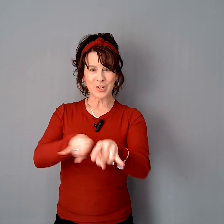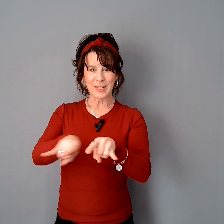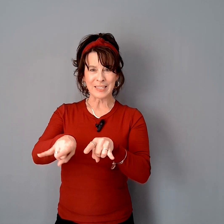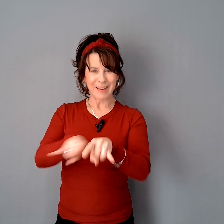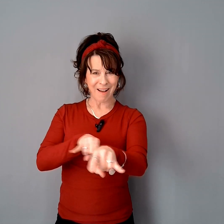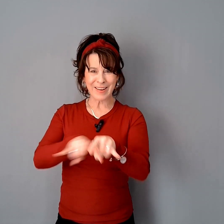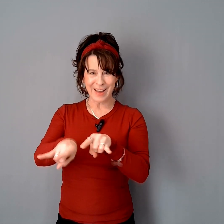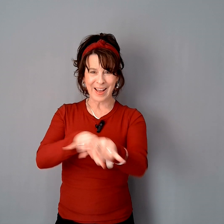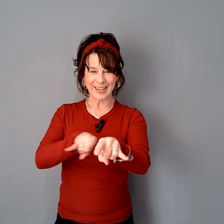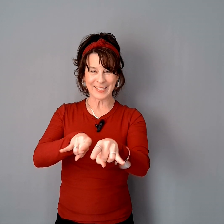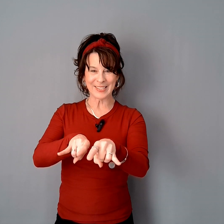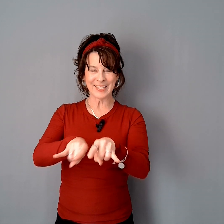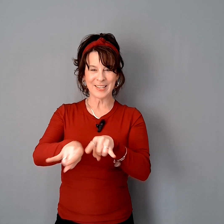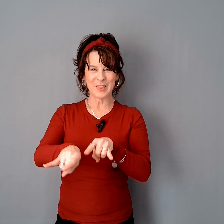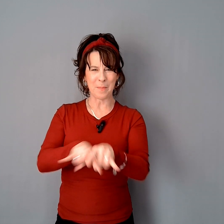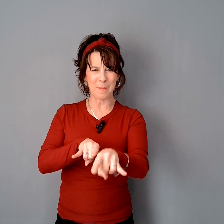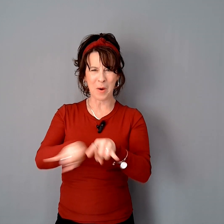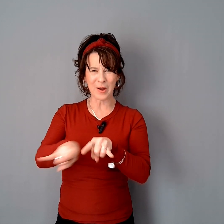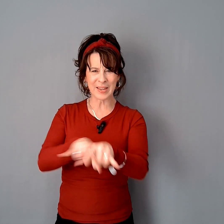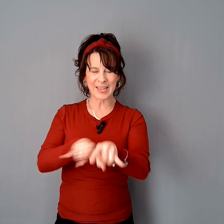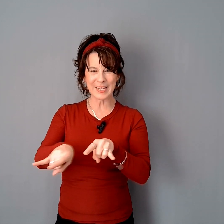actually, not nice. The mocking,